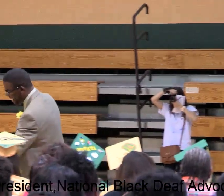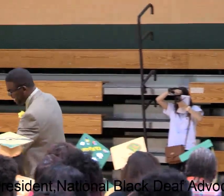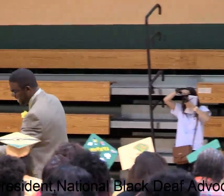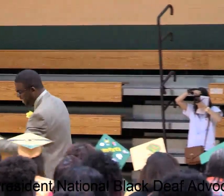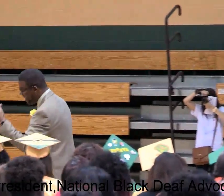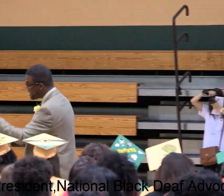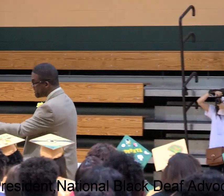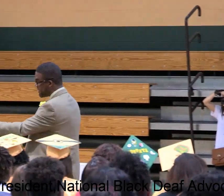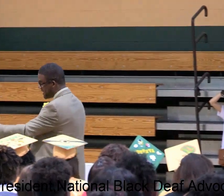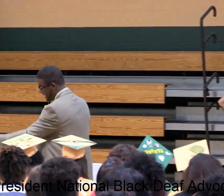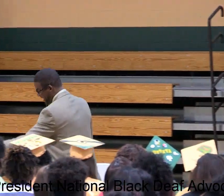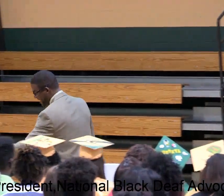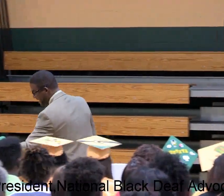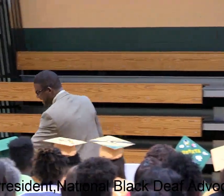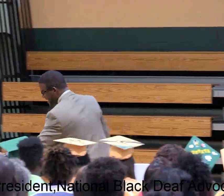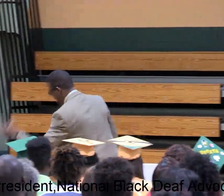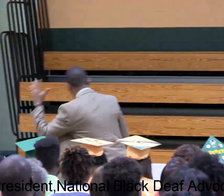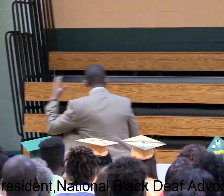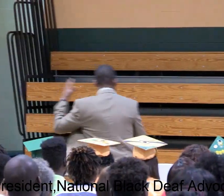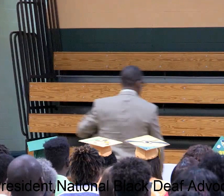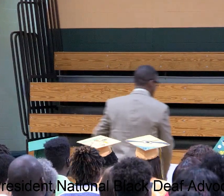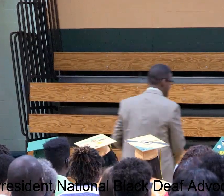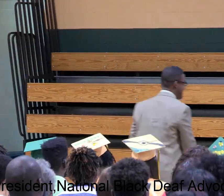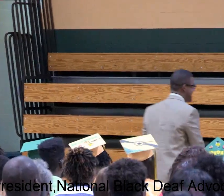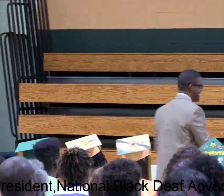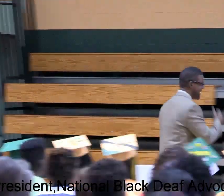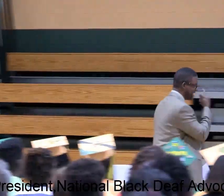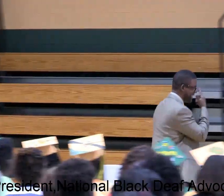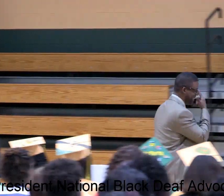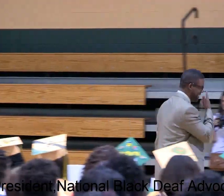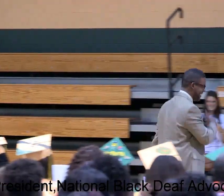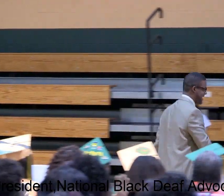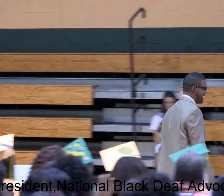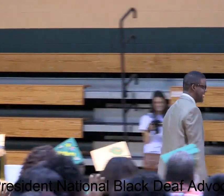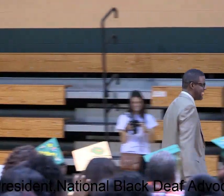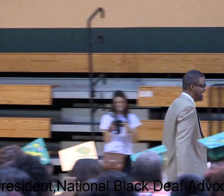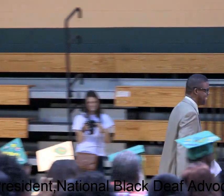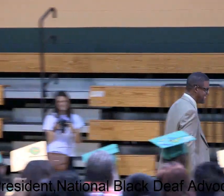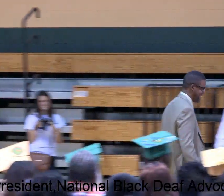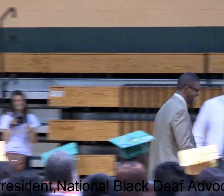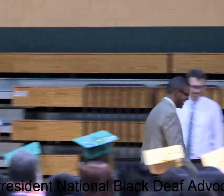Thank you.